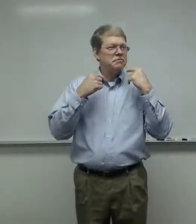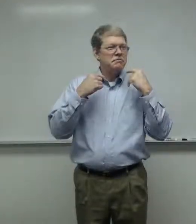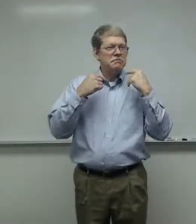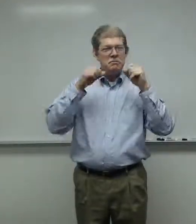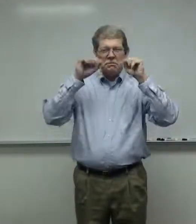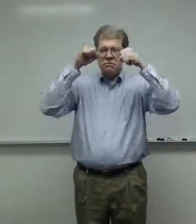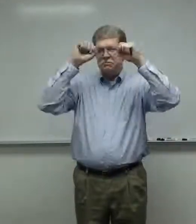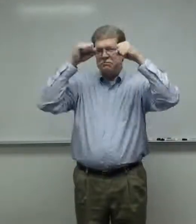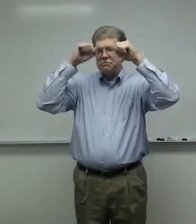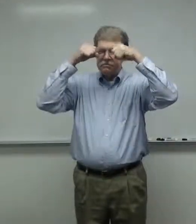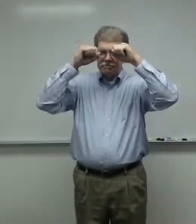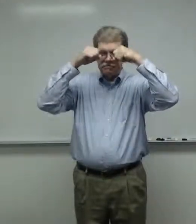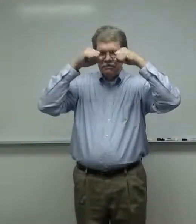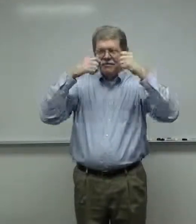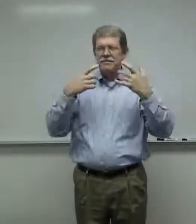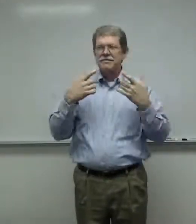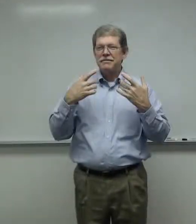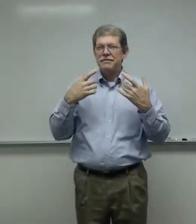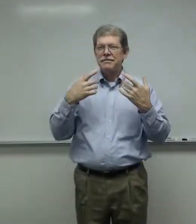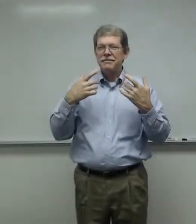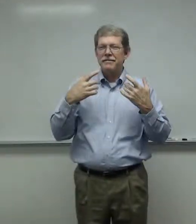Tears coming down, cry, wah.